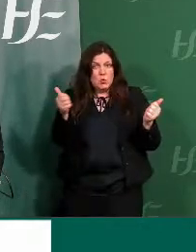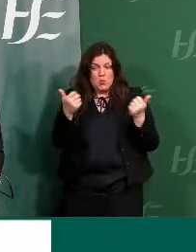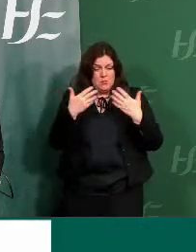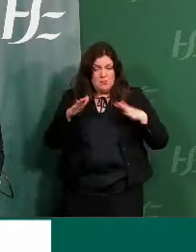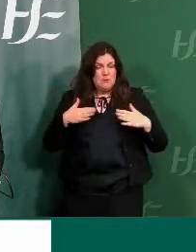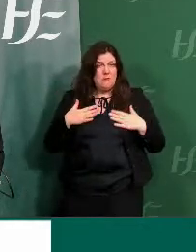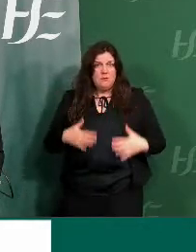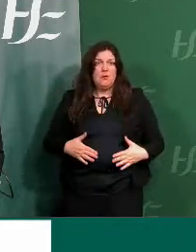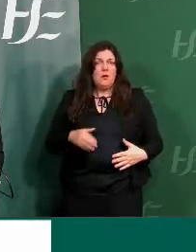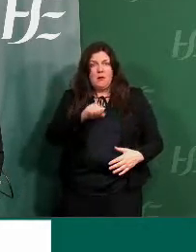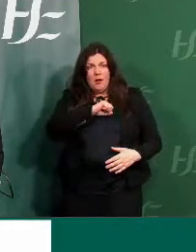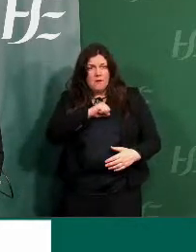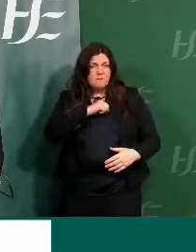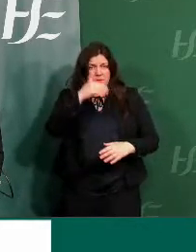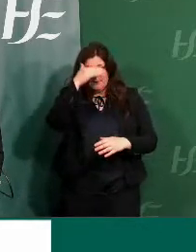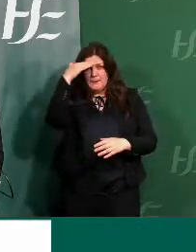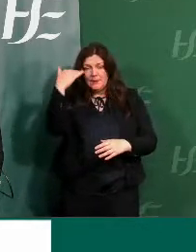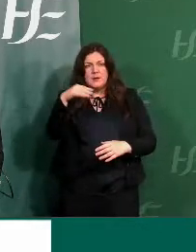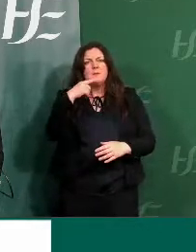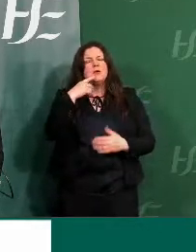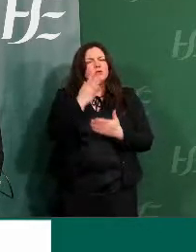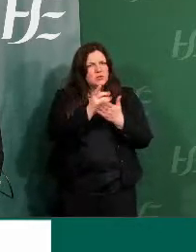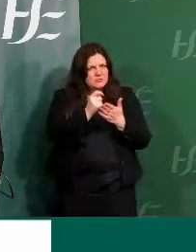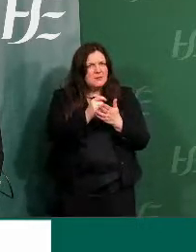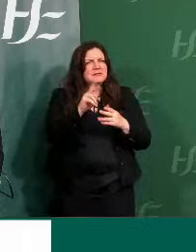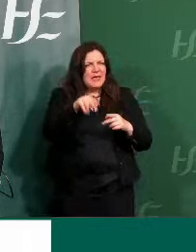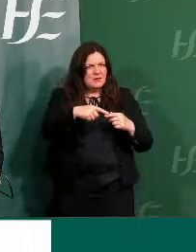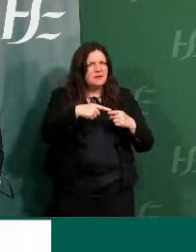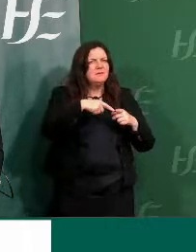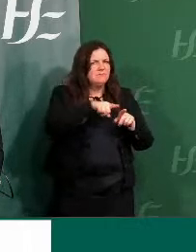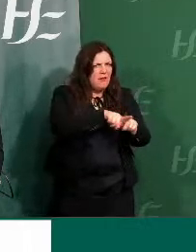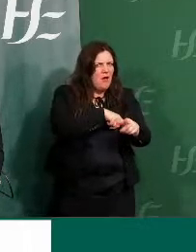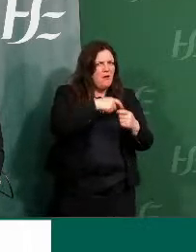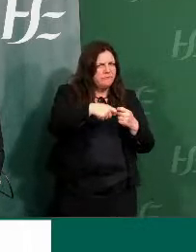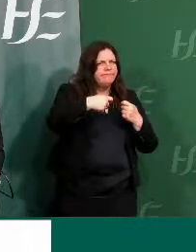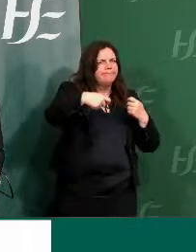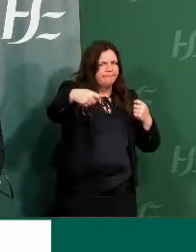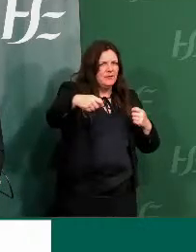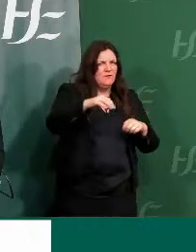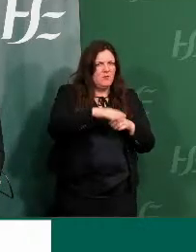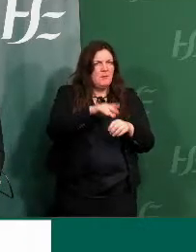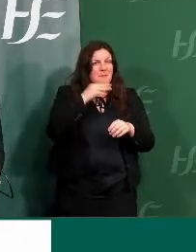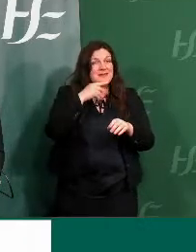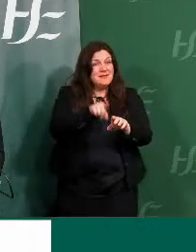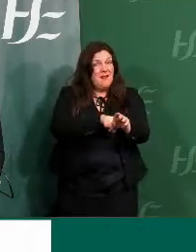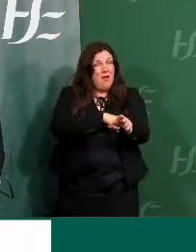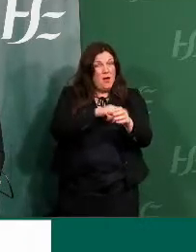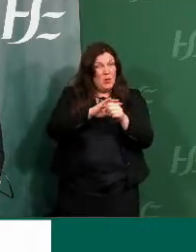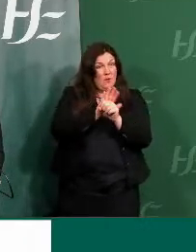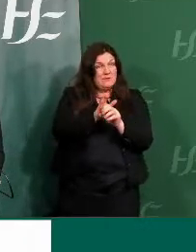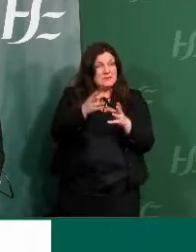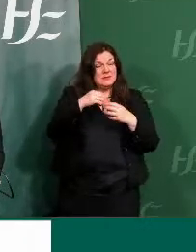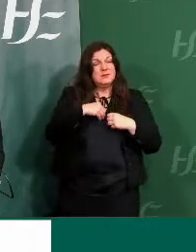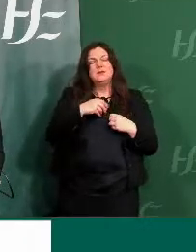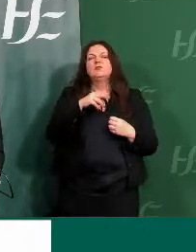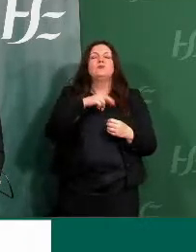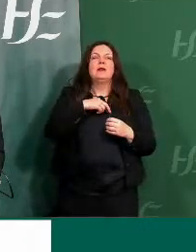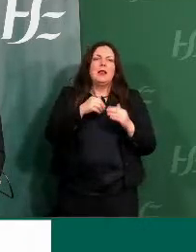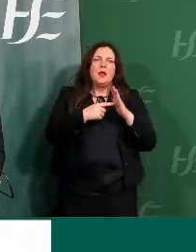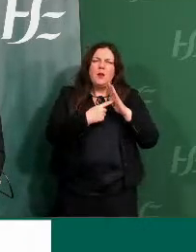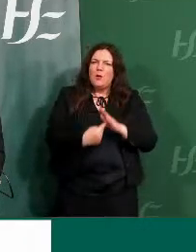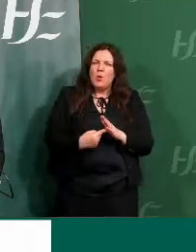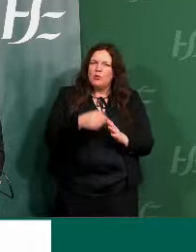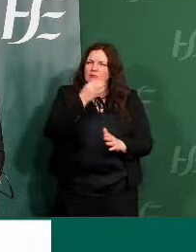sometimes the symptoms of COVID-19 can go on for weeks or months, and that's called long COVID. Although the risk of this condition is lower in children compared to